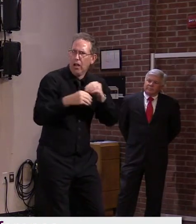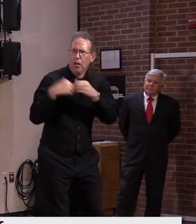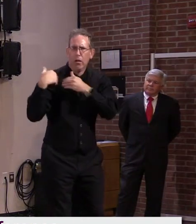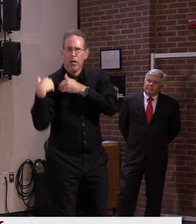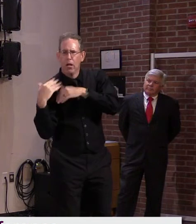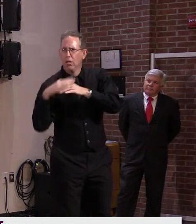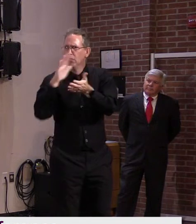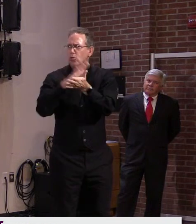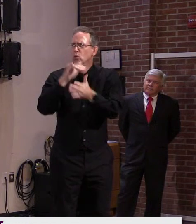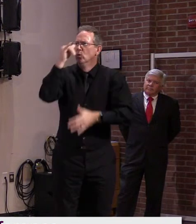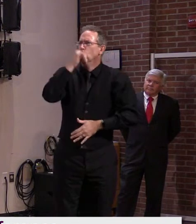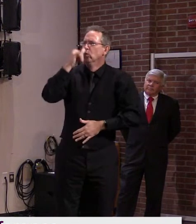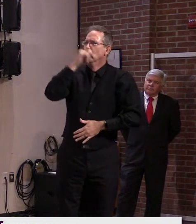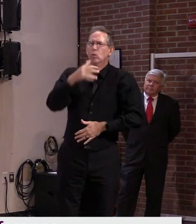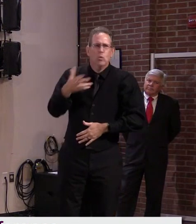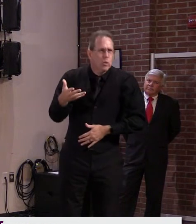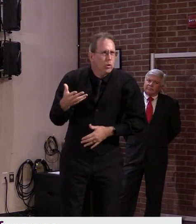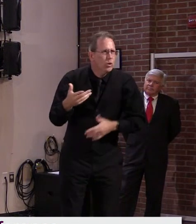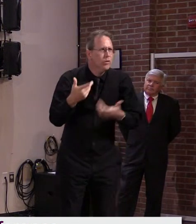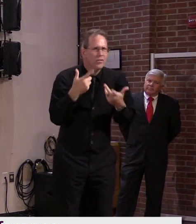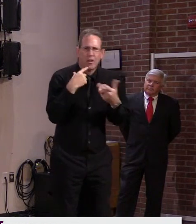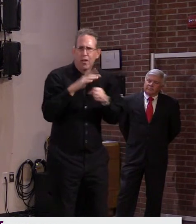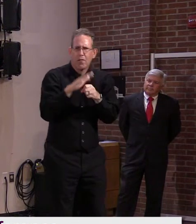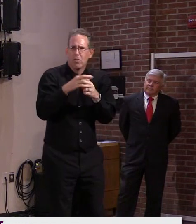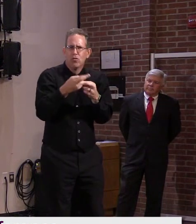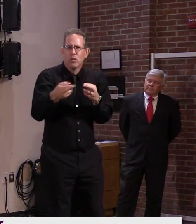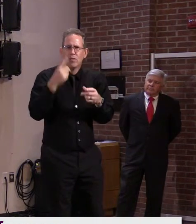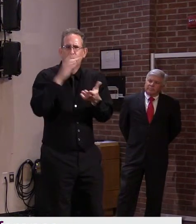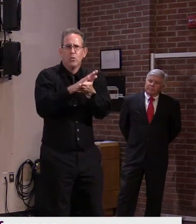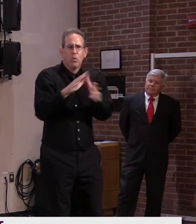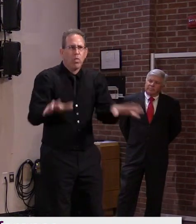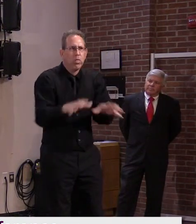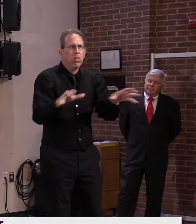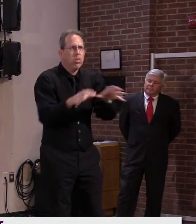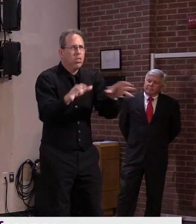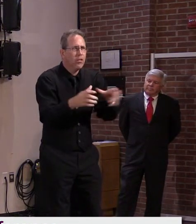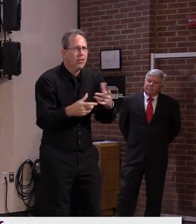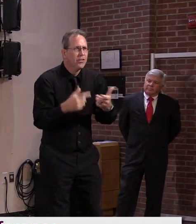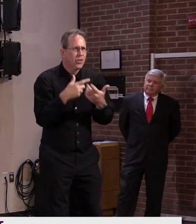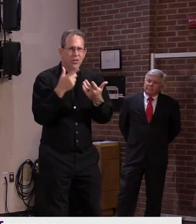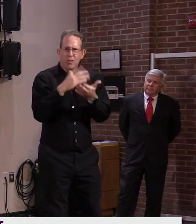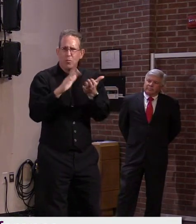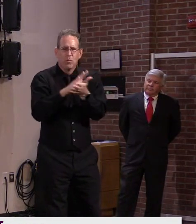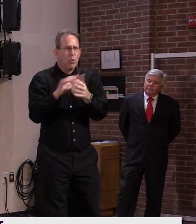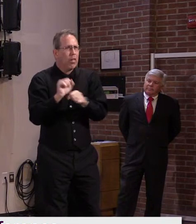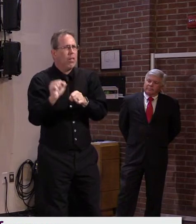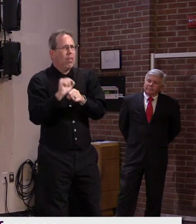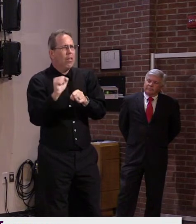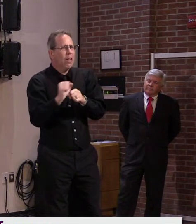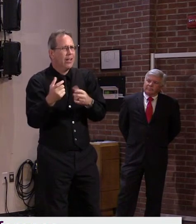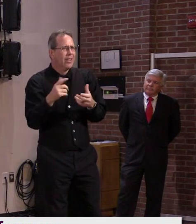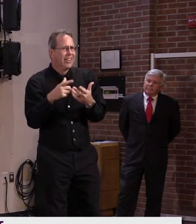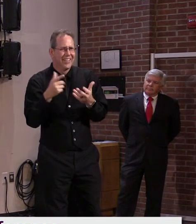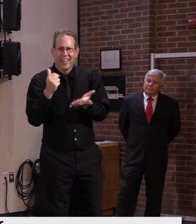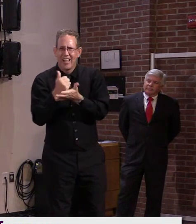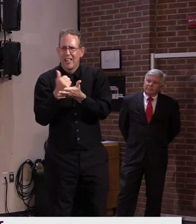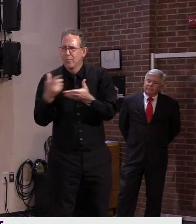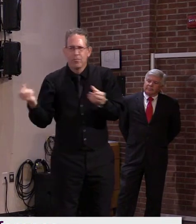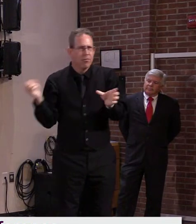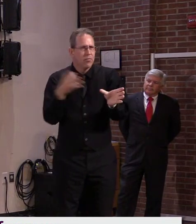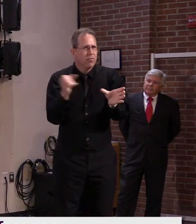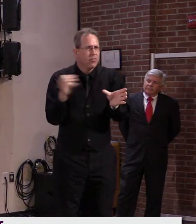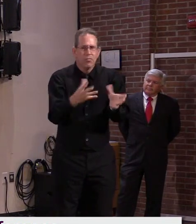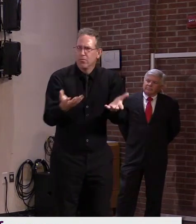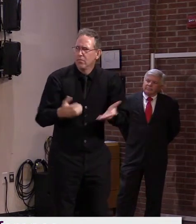But where are the resources coming from to be able to implement this pretty comprehensive testing regime?